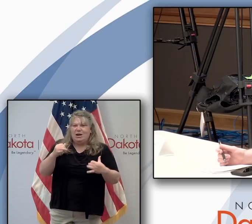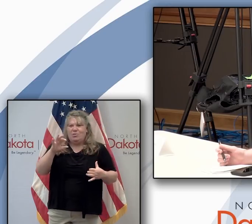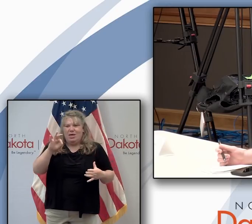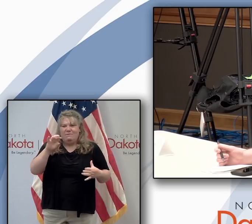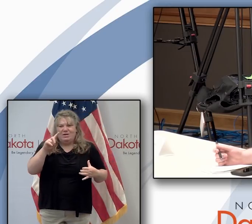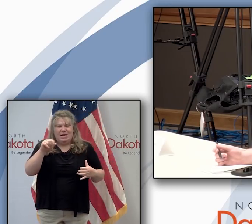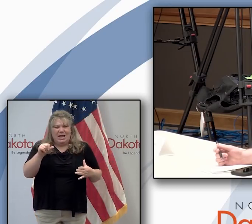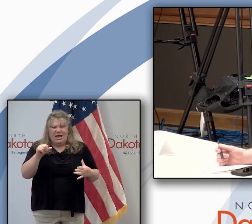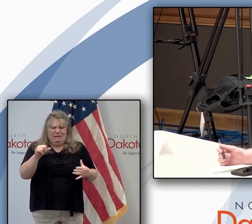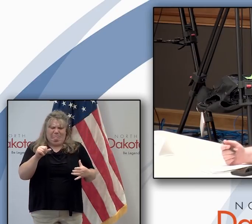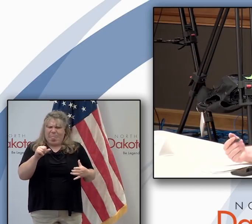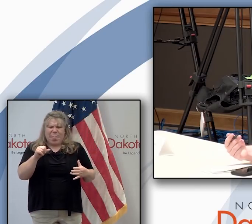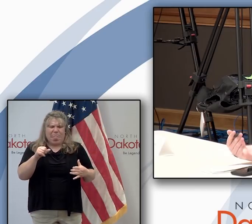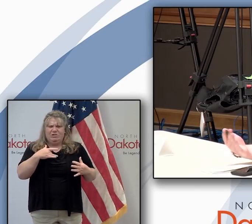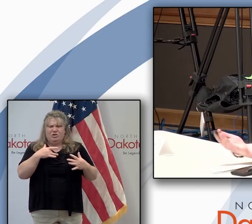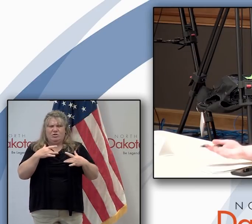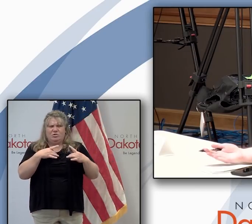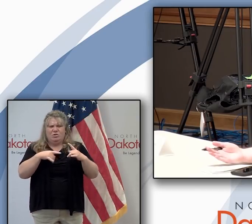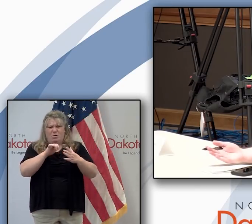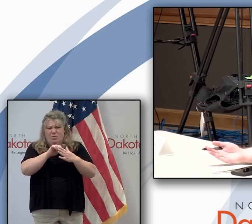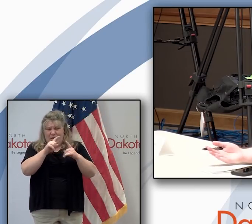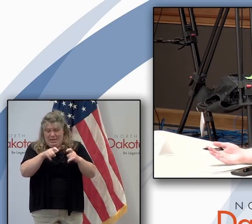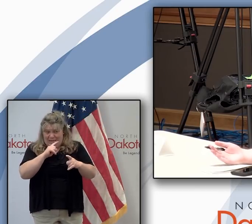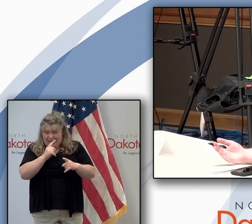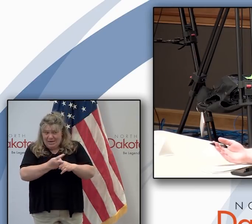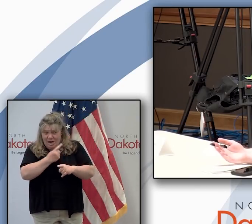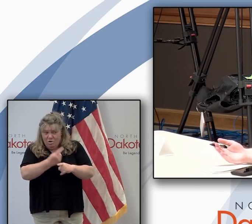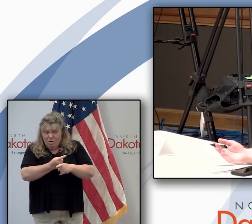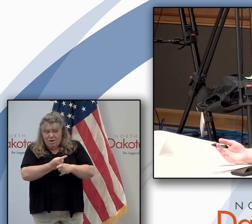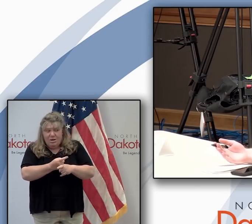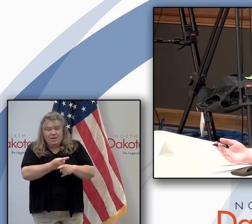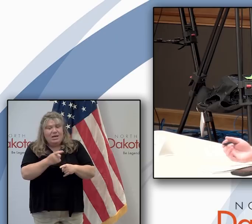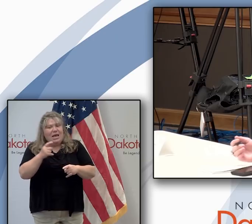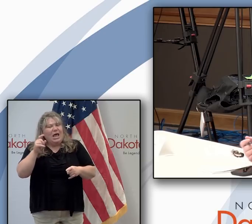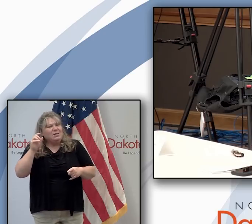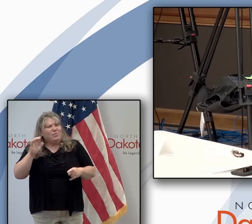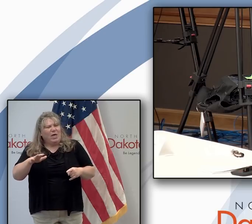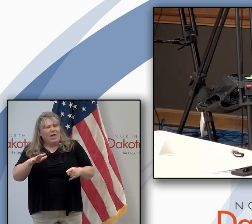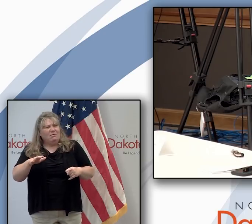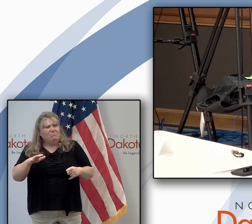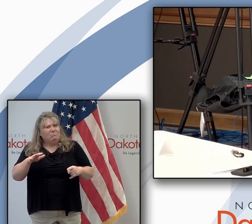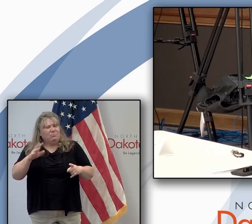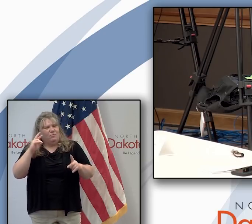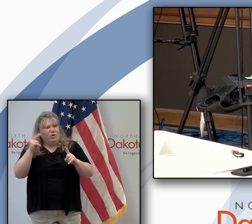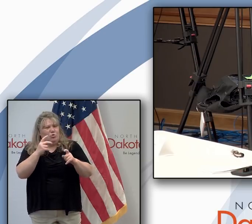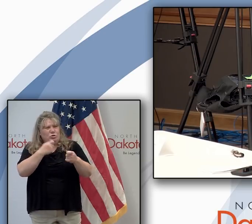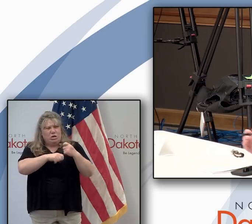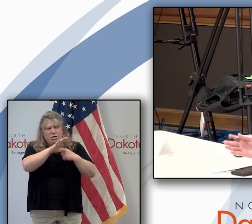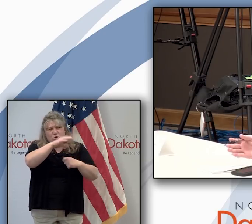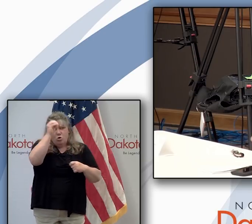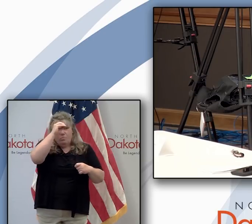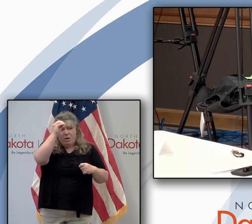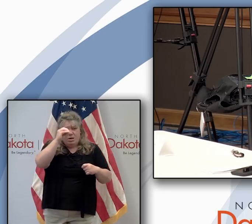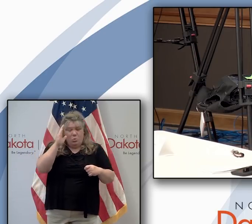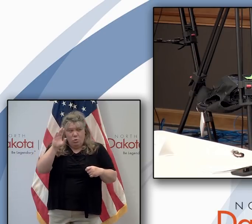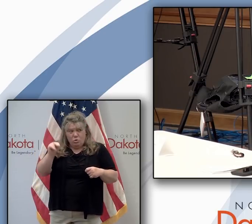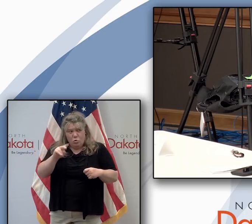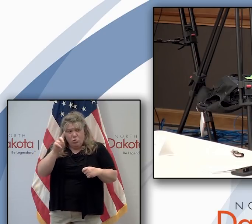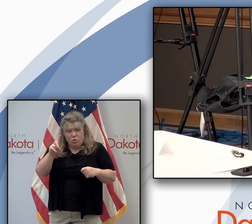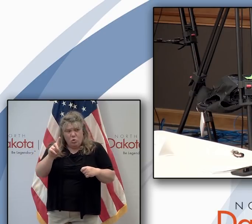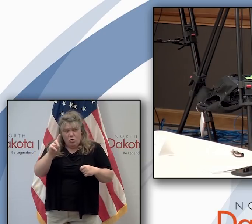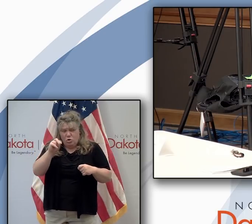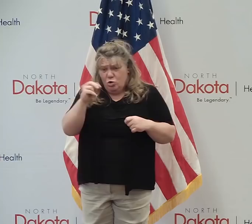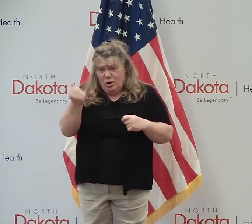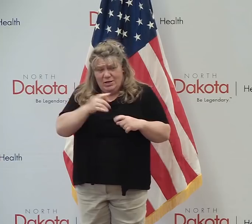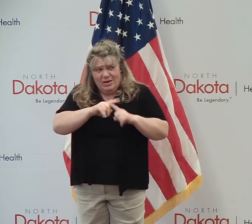concerns over the accuracy of it as well. I was wondering if that has changed your stance at all, and if North Dakota is planning on doing anything different testing-wise with those